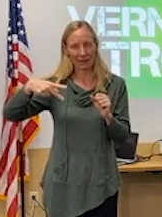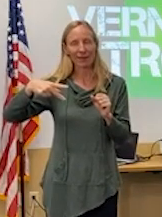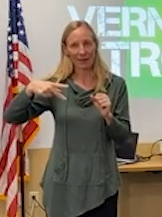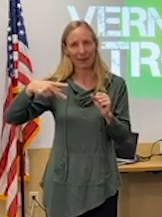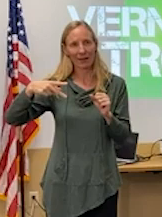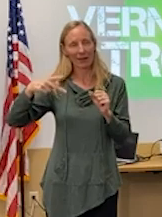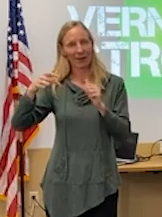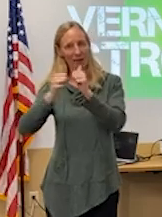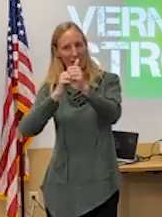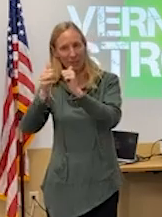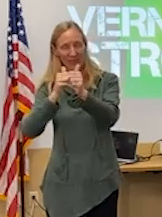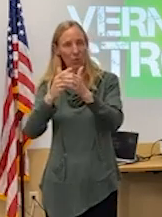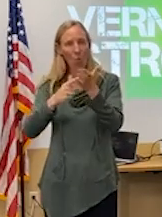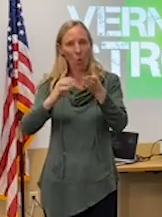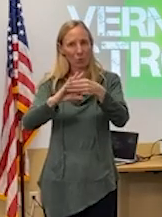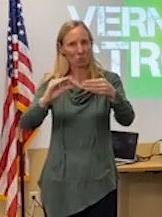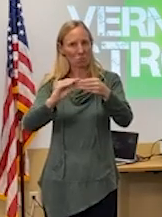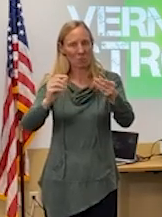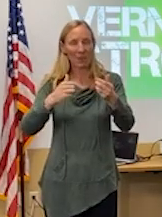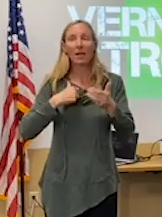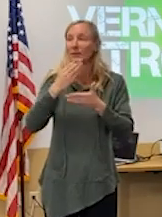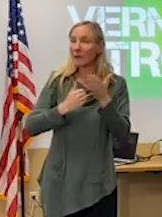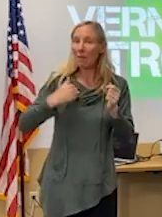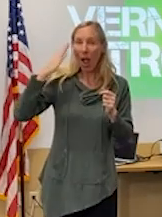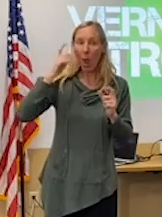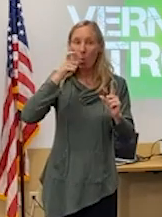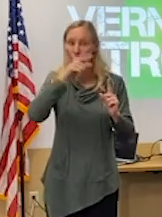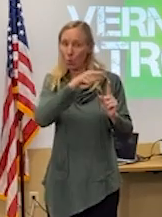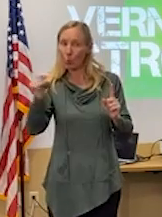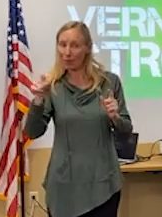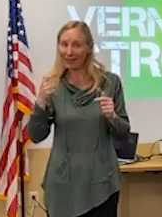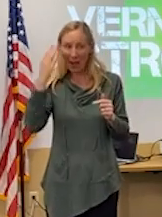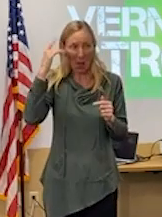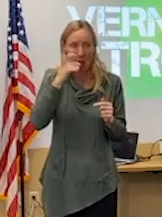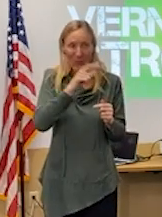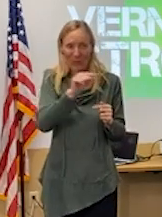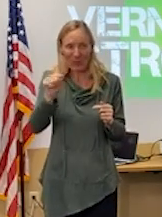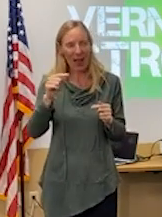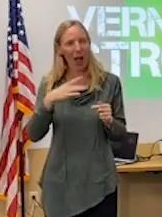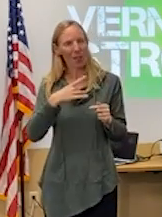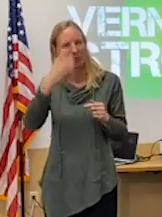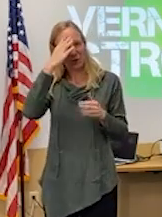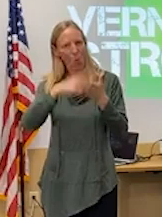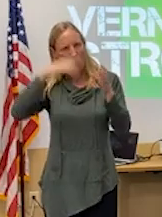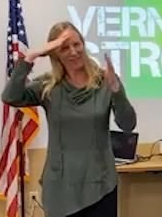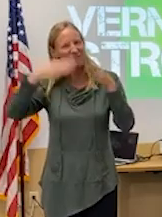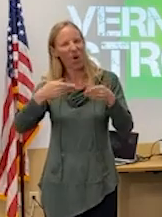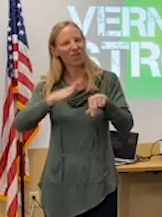future here in the U.S., and what they would be focusing on